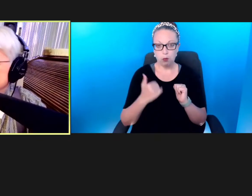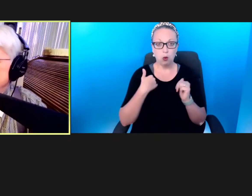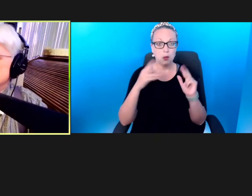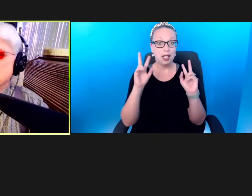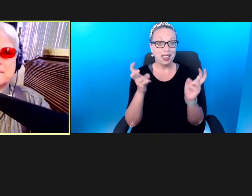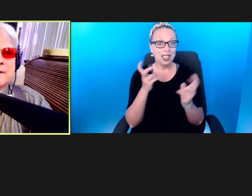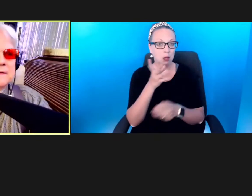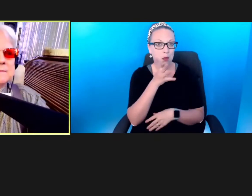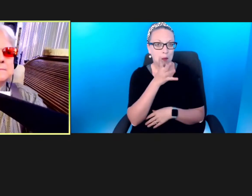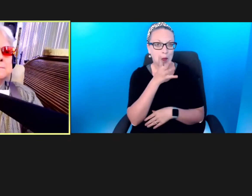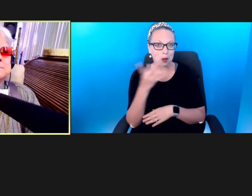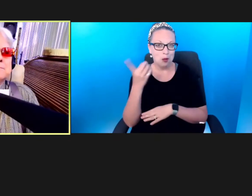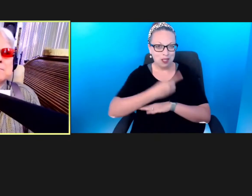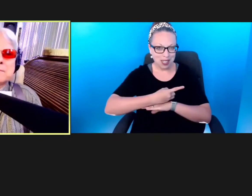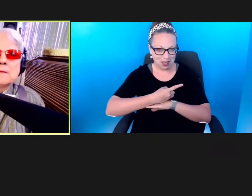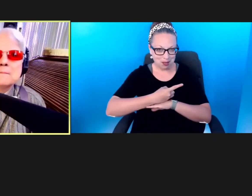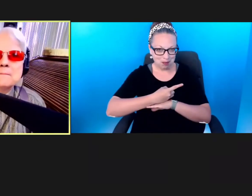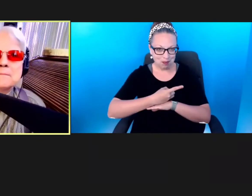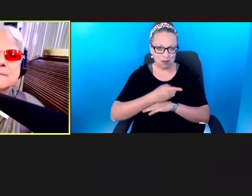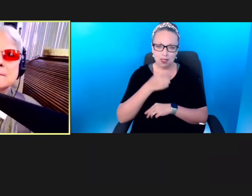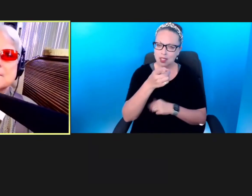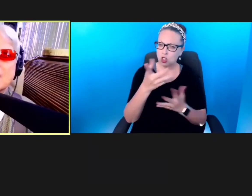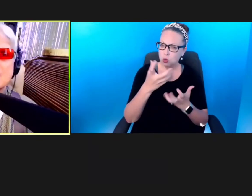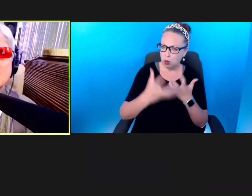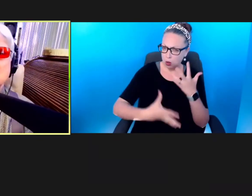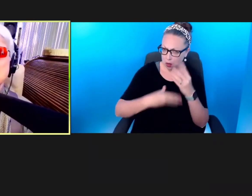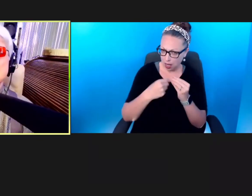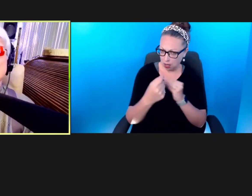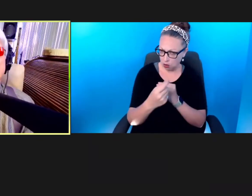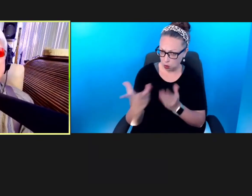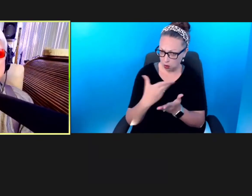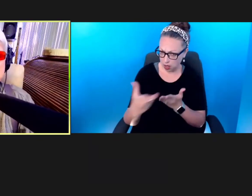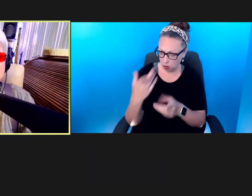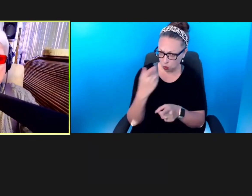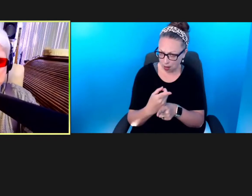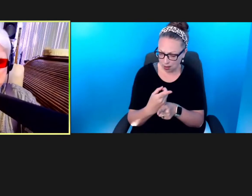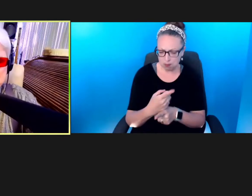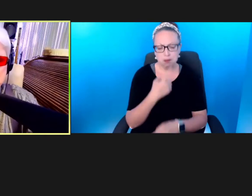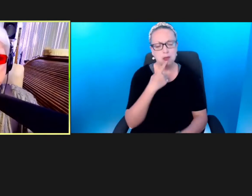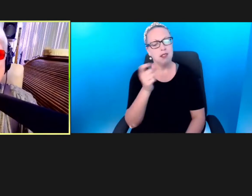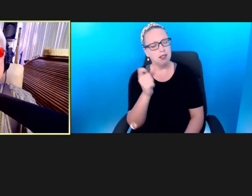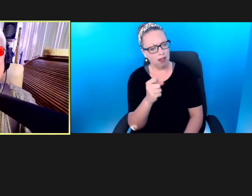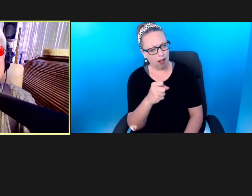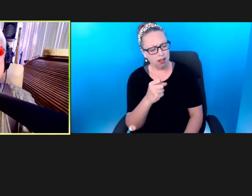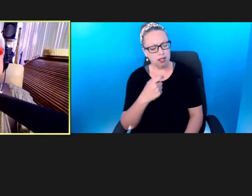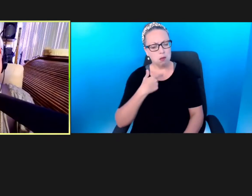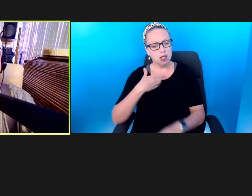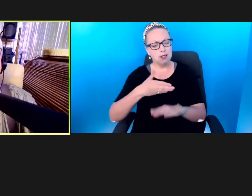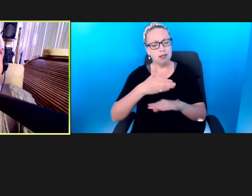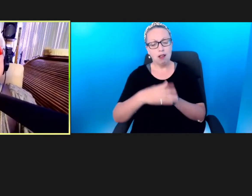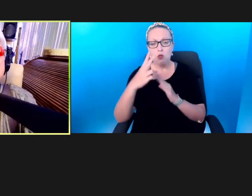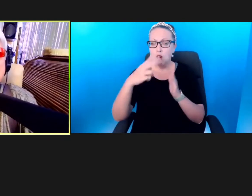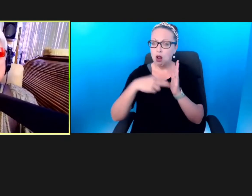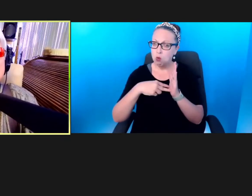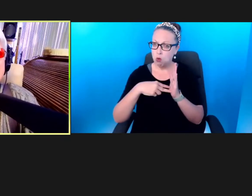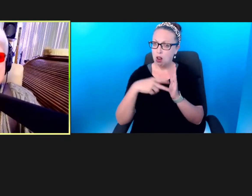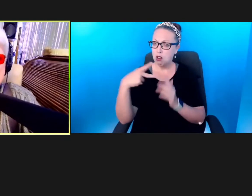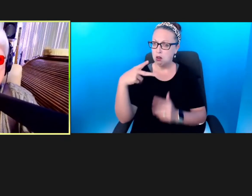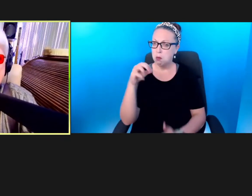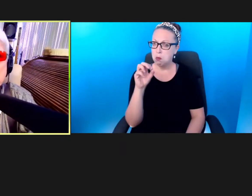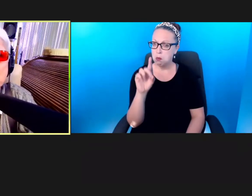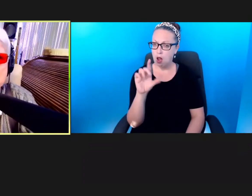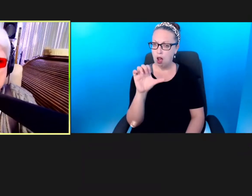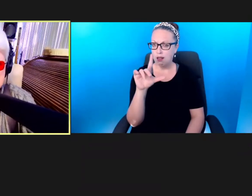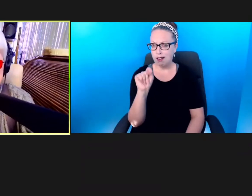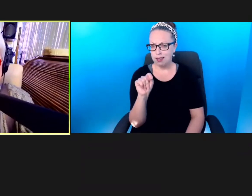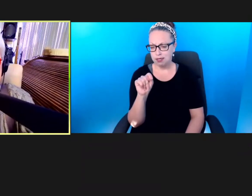Day. And mothering. And you wanted to add some things, didn't you? I did. After the fact, I read a podcast. I say